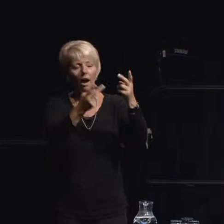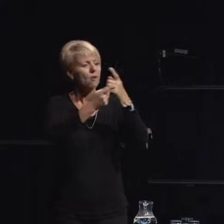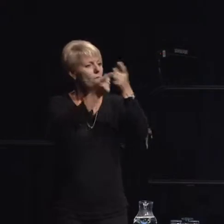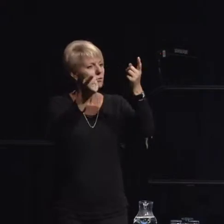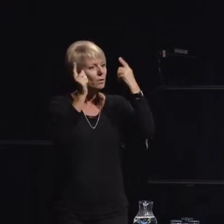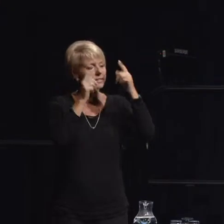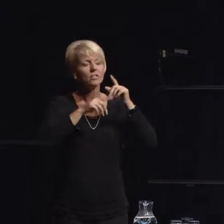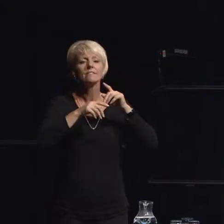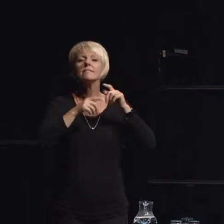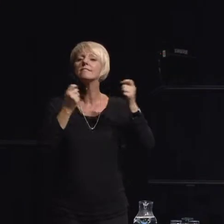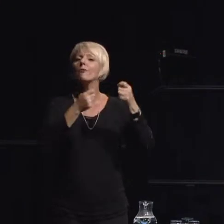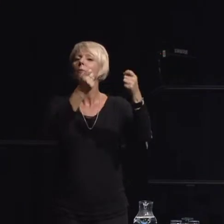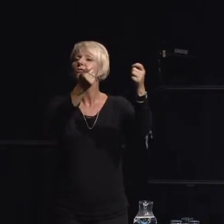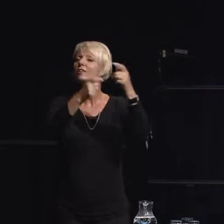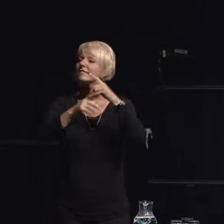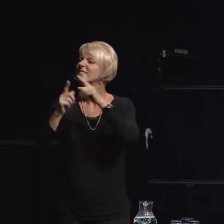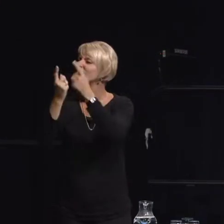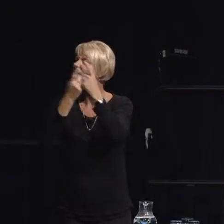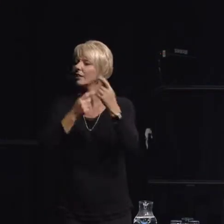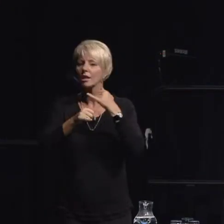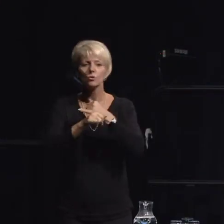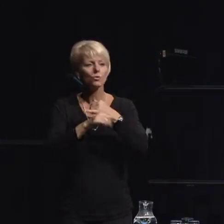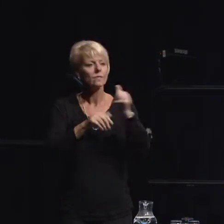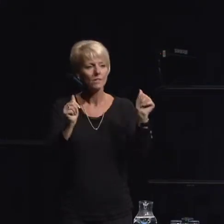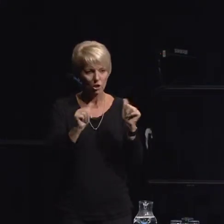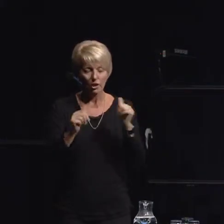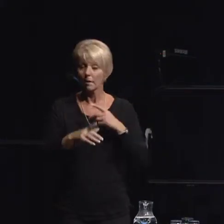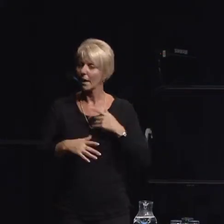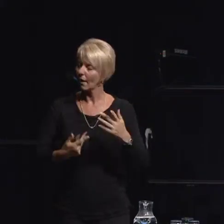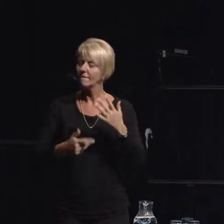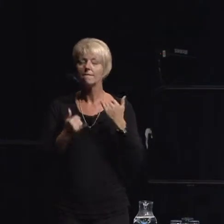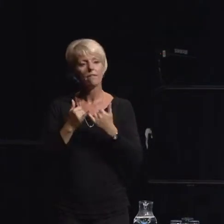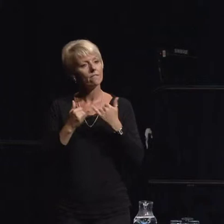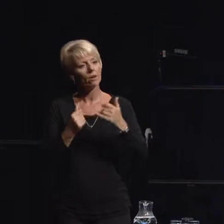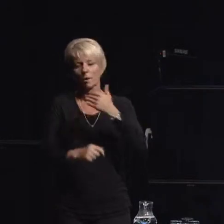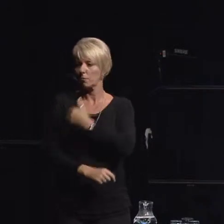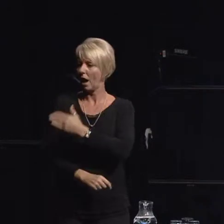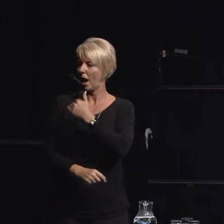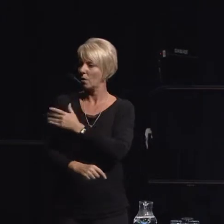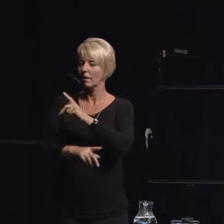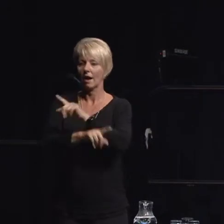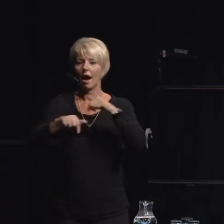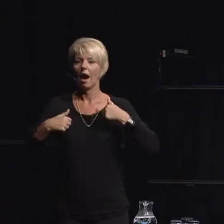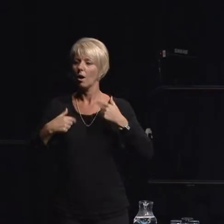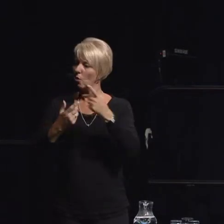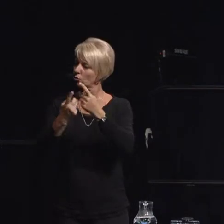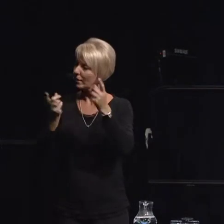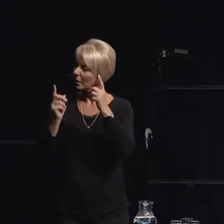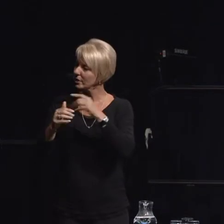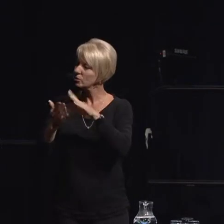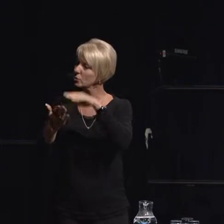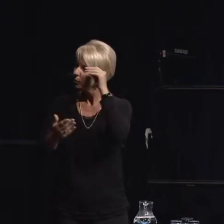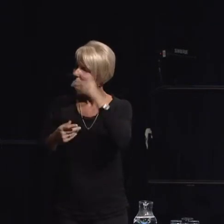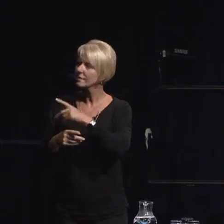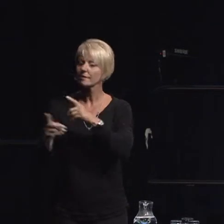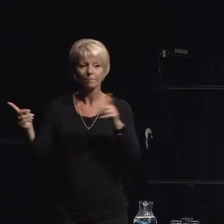institutions. I'm extraordinarily proud of our graduating students, proud